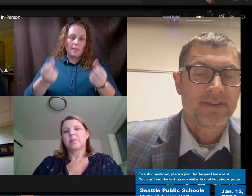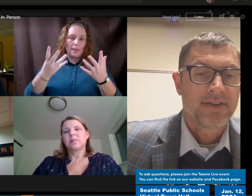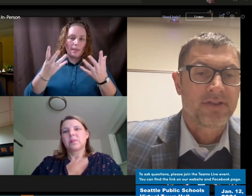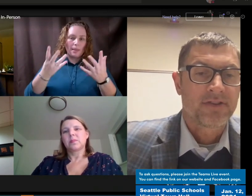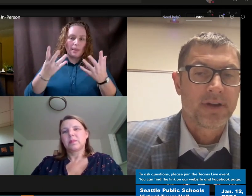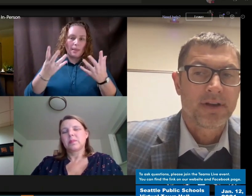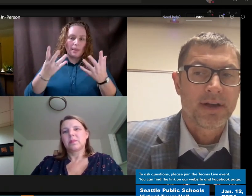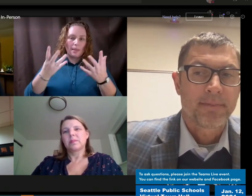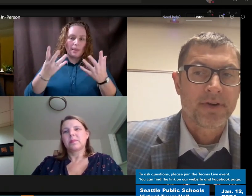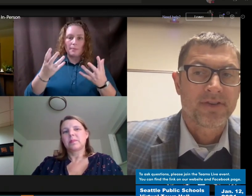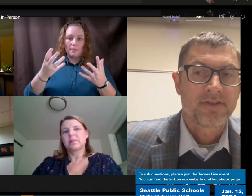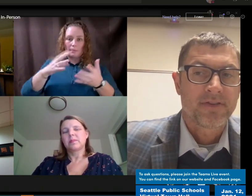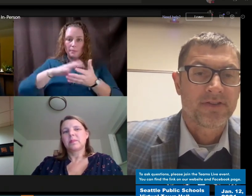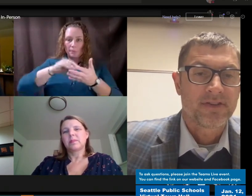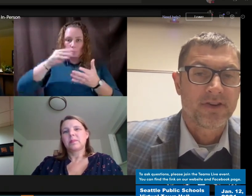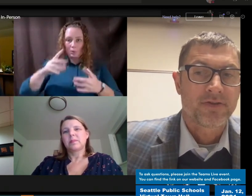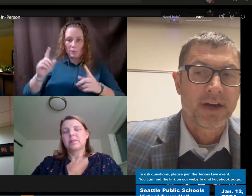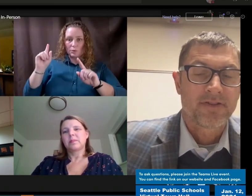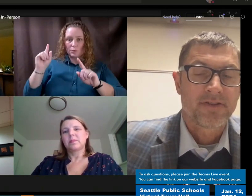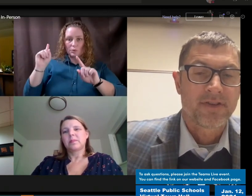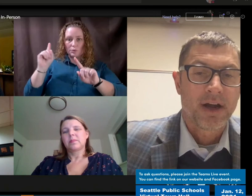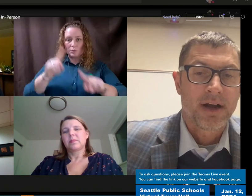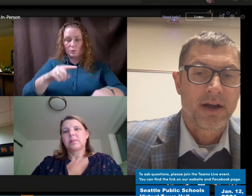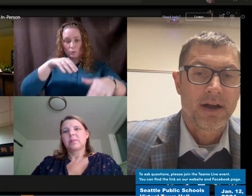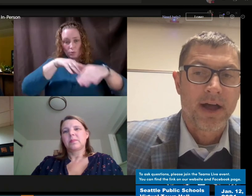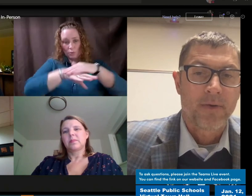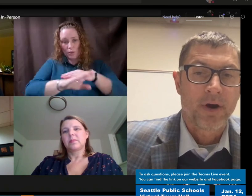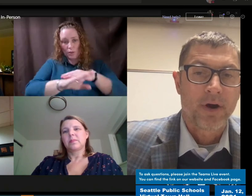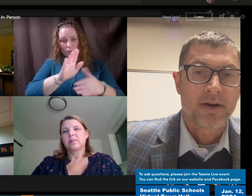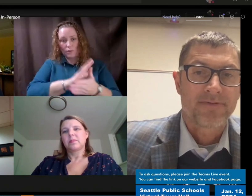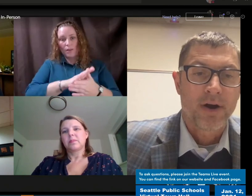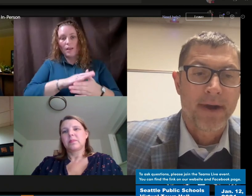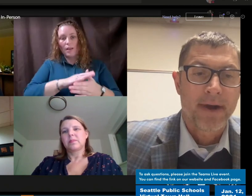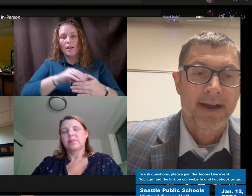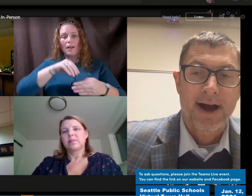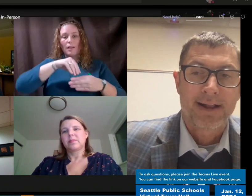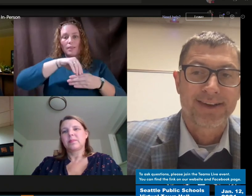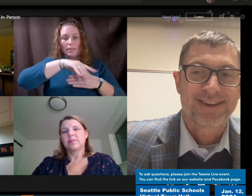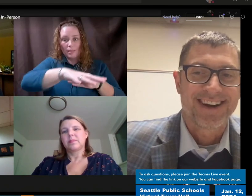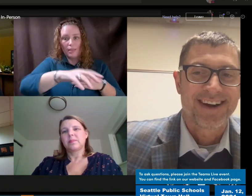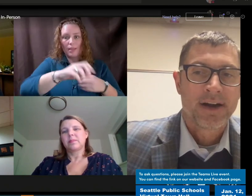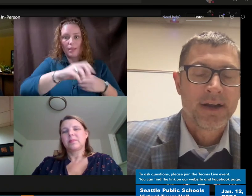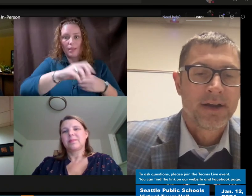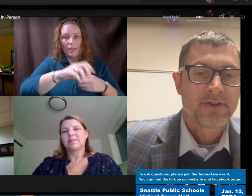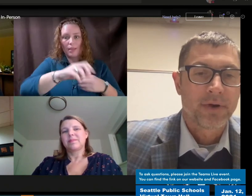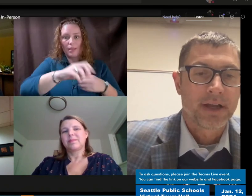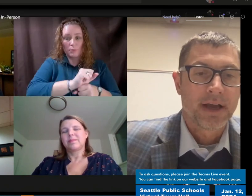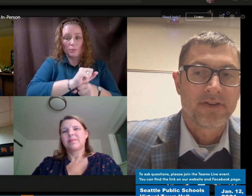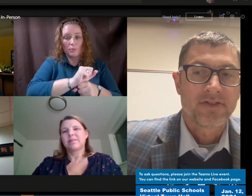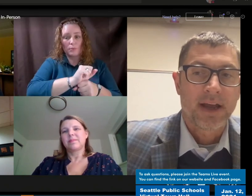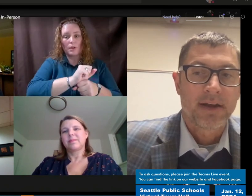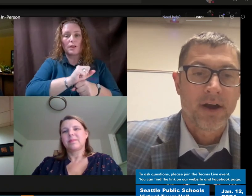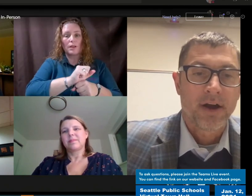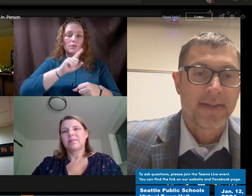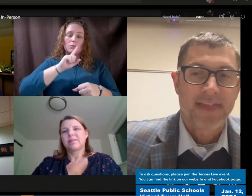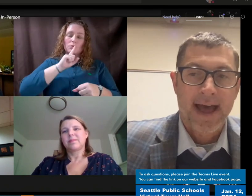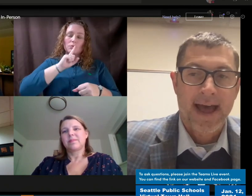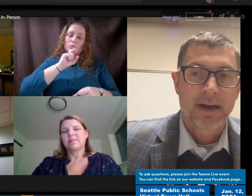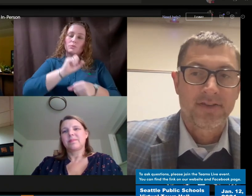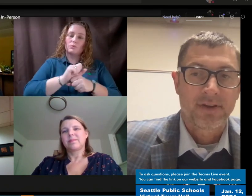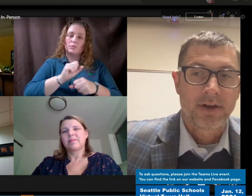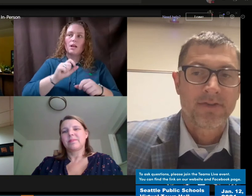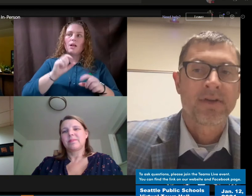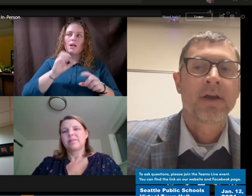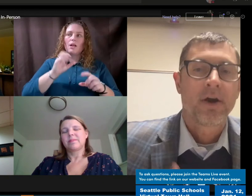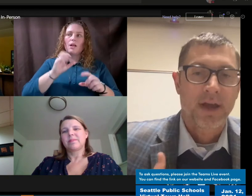their student in-person services, it triggers a lot of work for my colleagues here to really understand, all right, that many